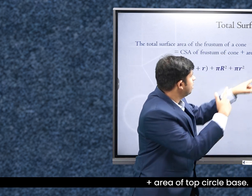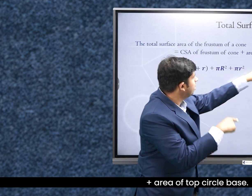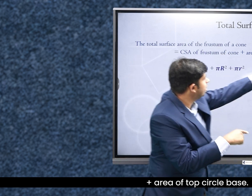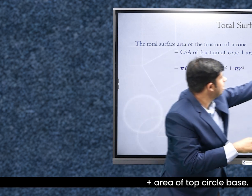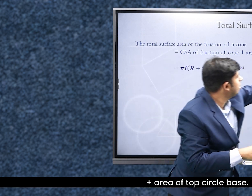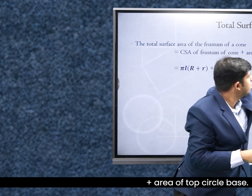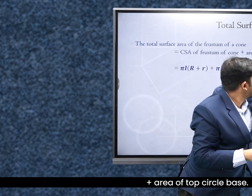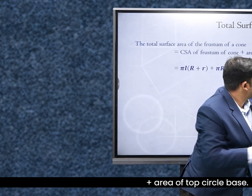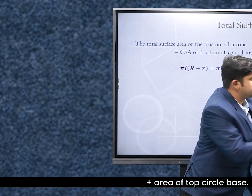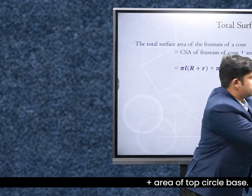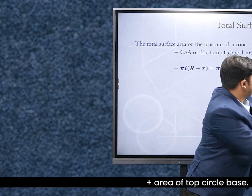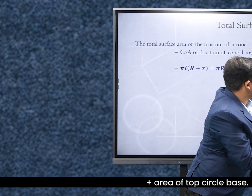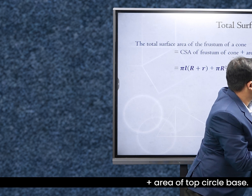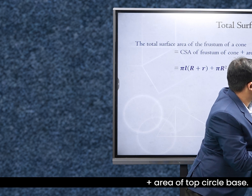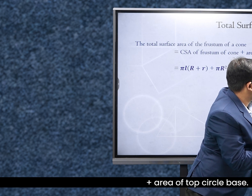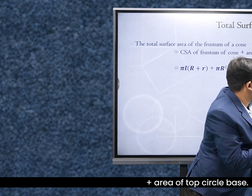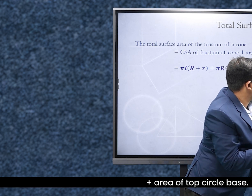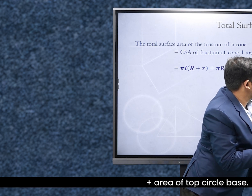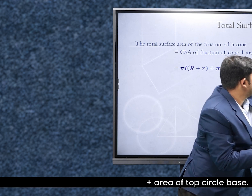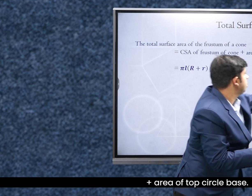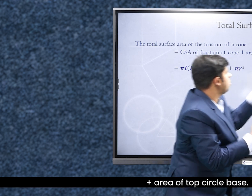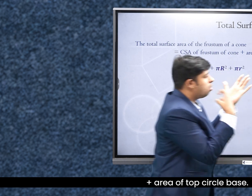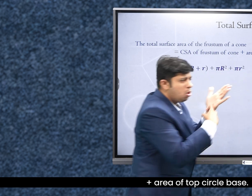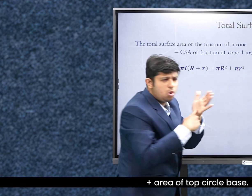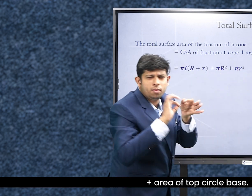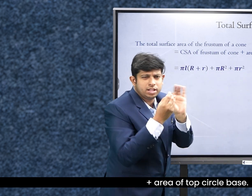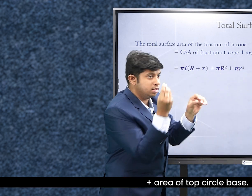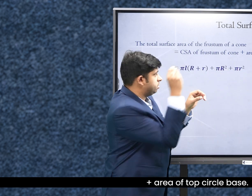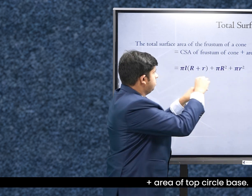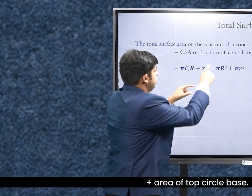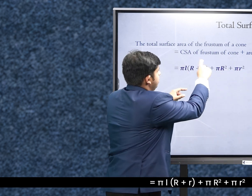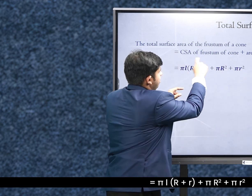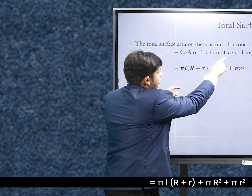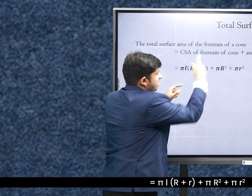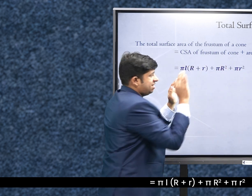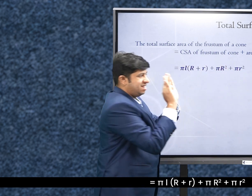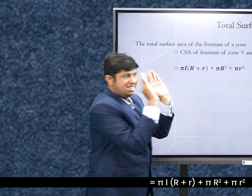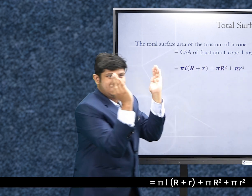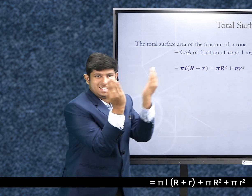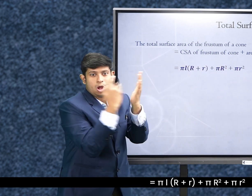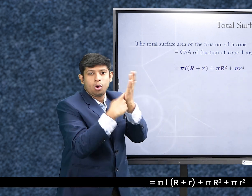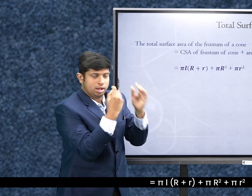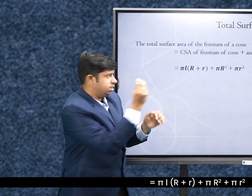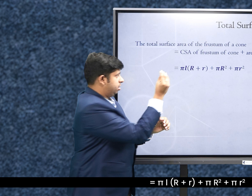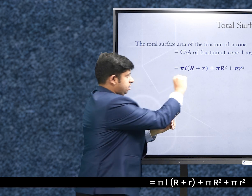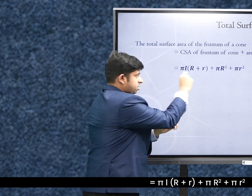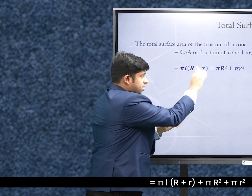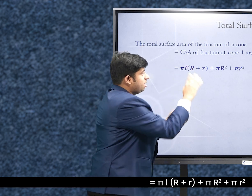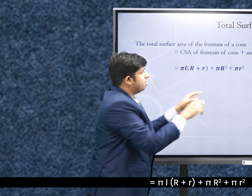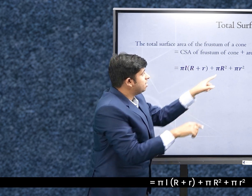That is pi L into r plus pi